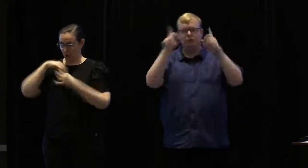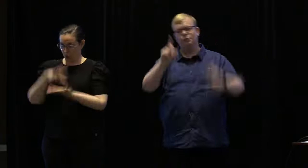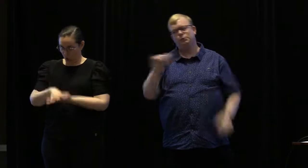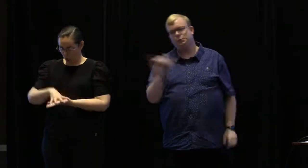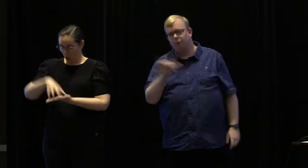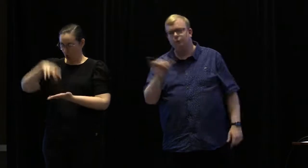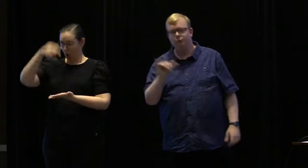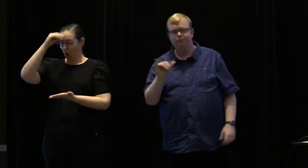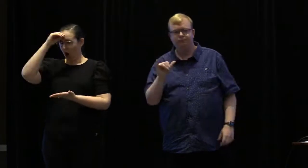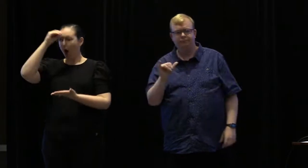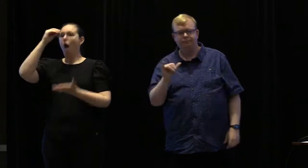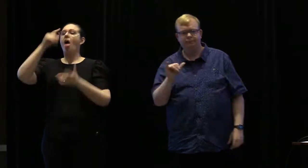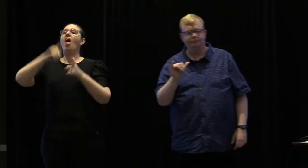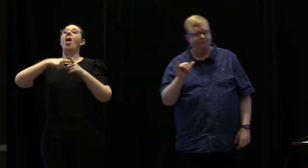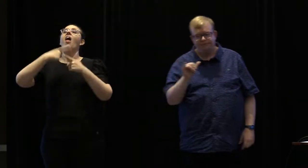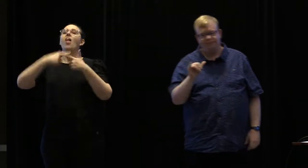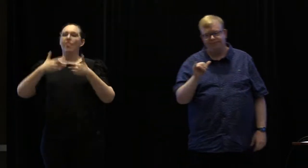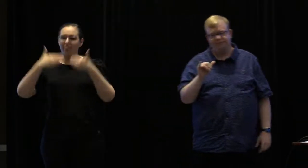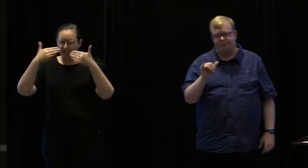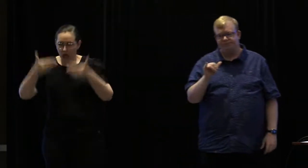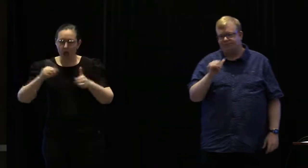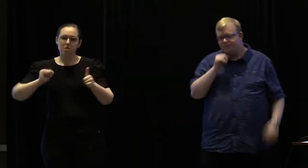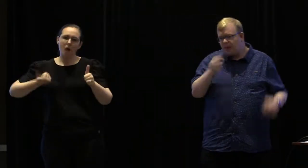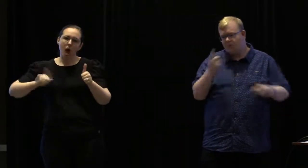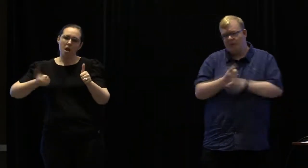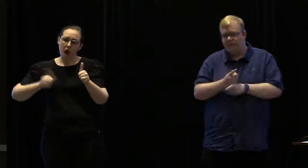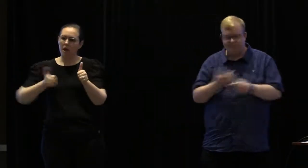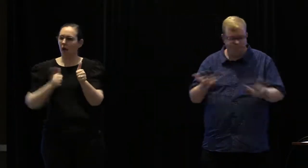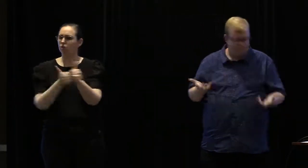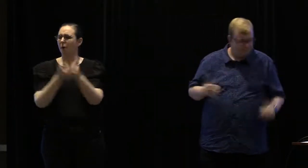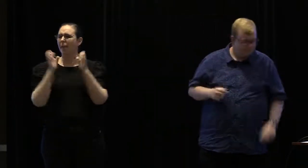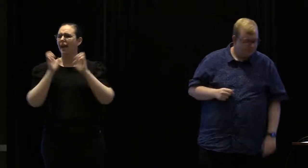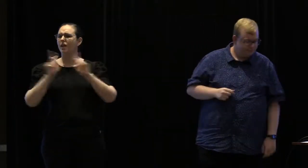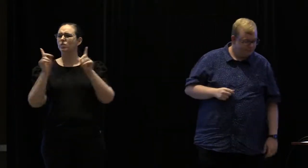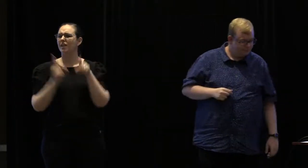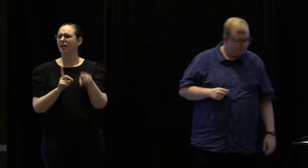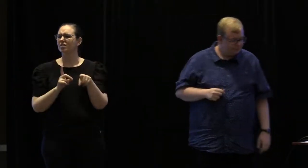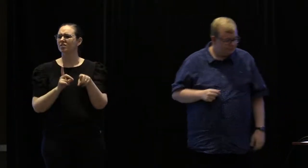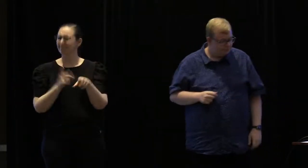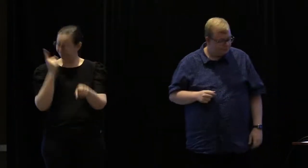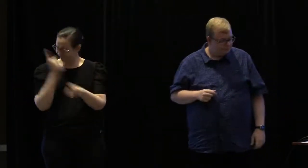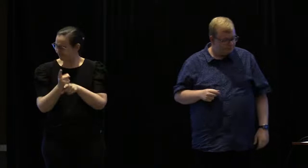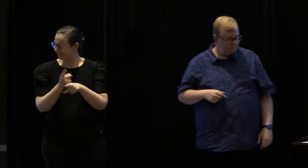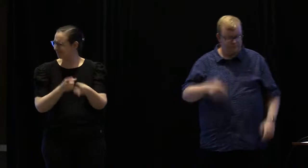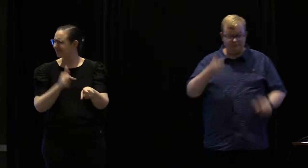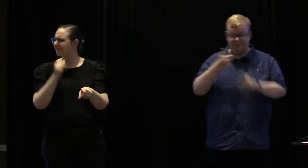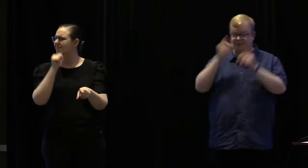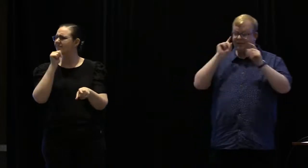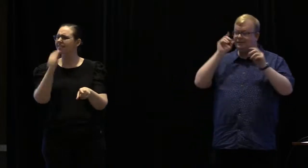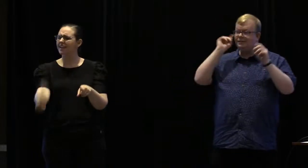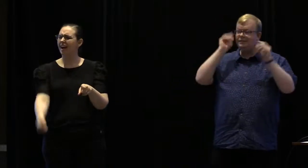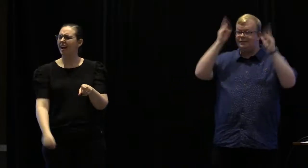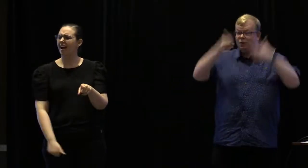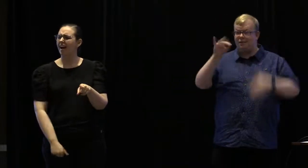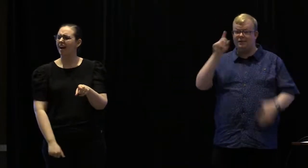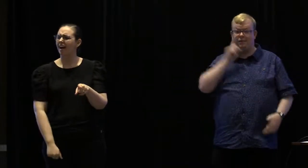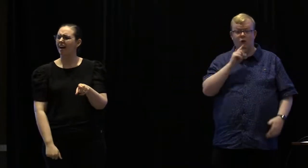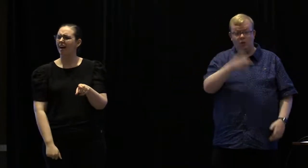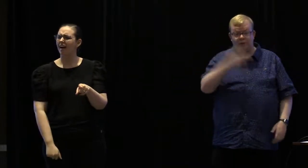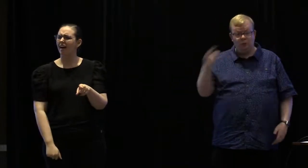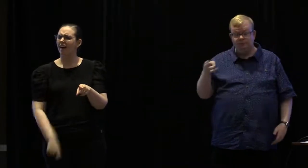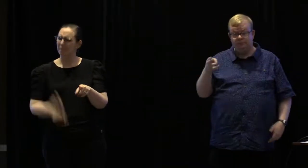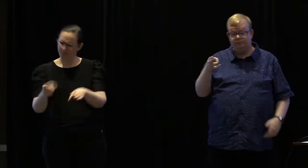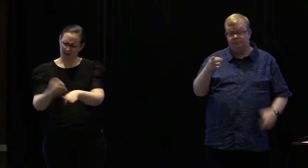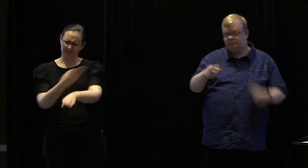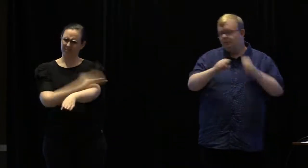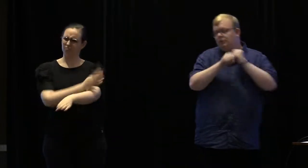Once they've got enough language under their belt, now they have to play the next catch-up game of catching up on the content as well. It's not right.